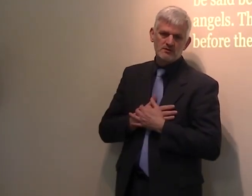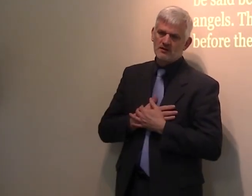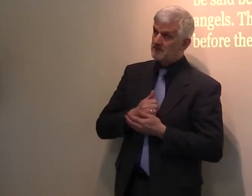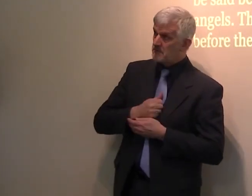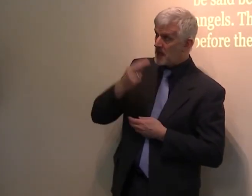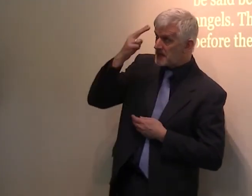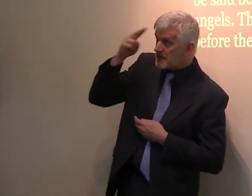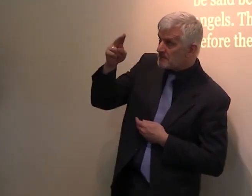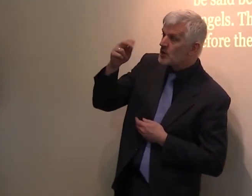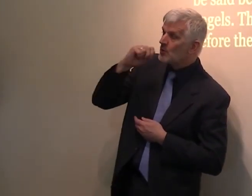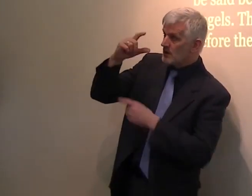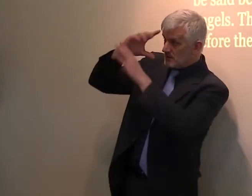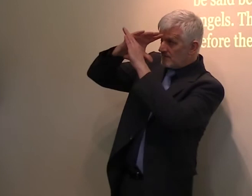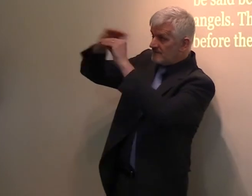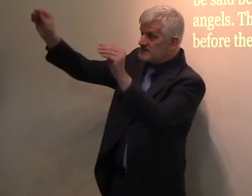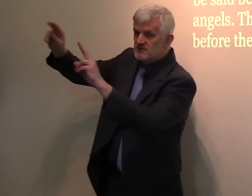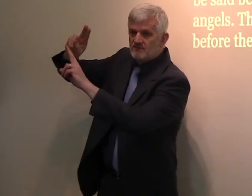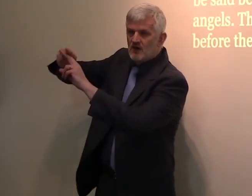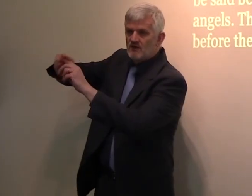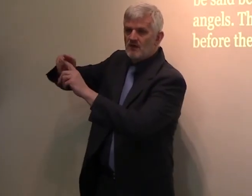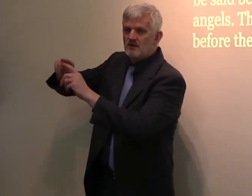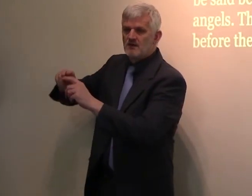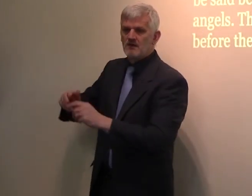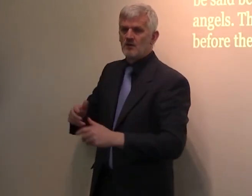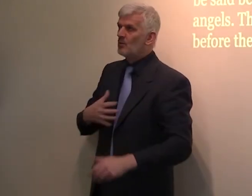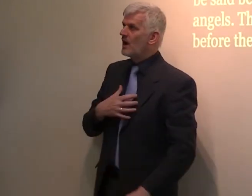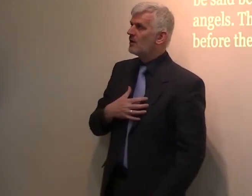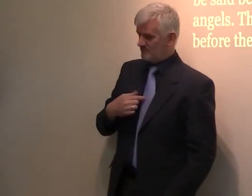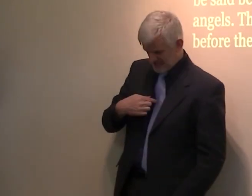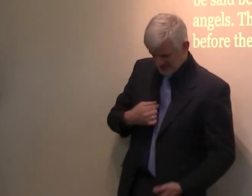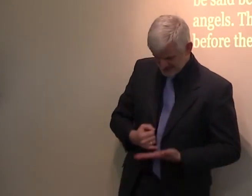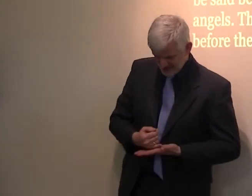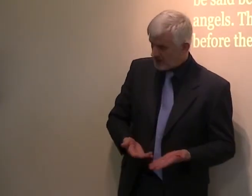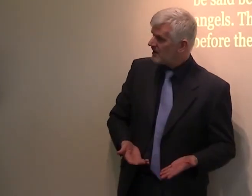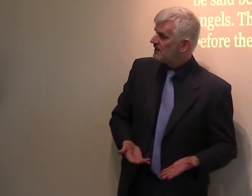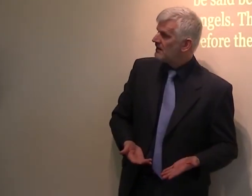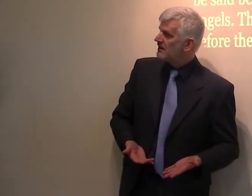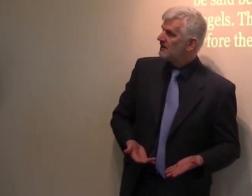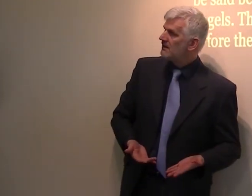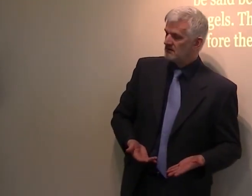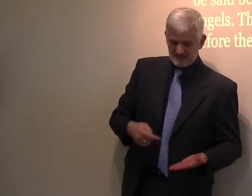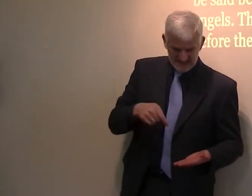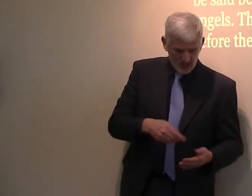be confessed before the Father. A sinner with no name on earth, but named in